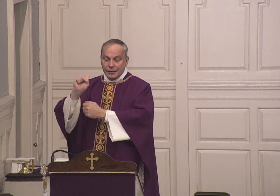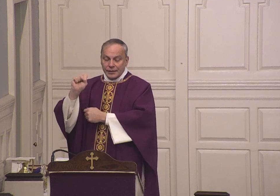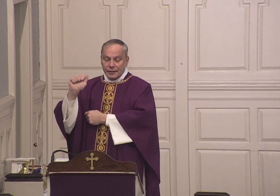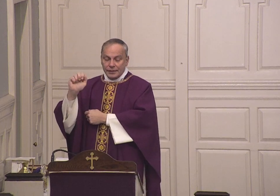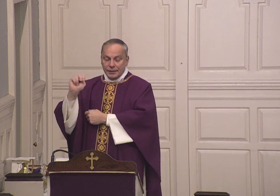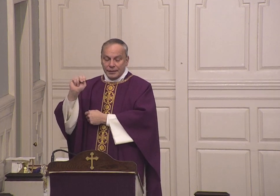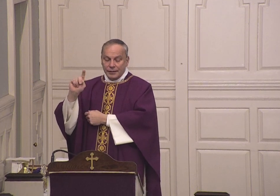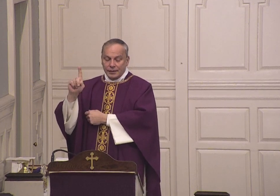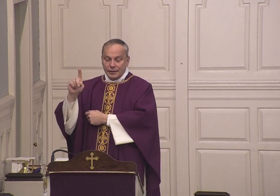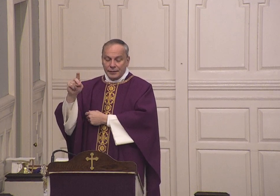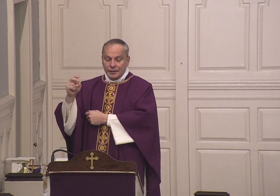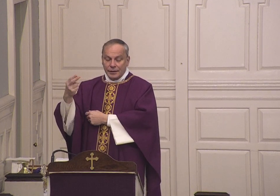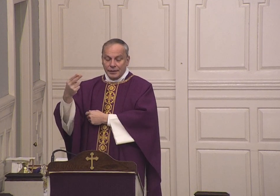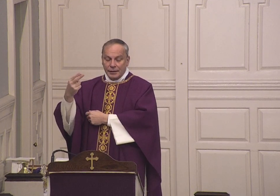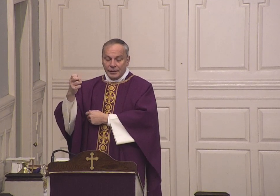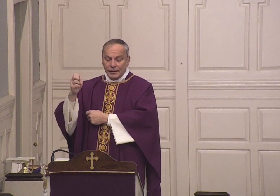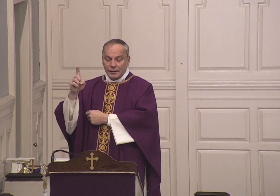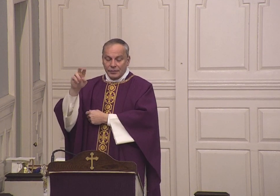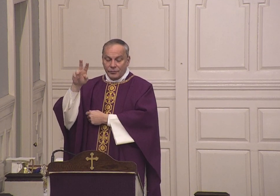Sanhedrin.